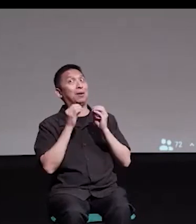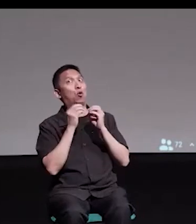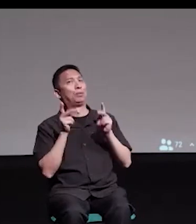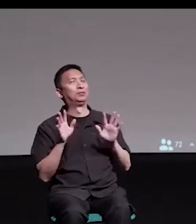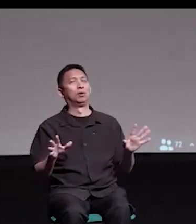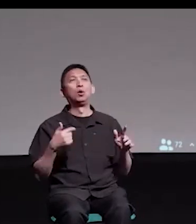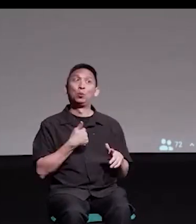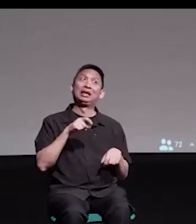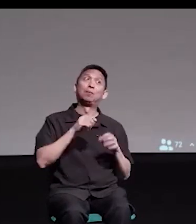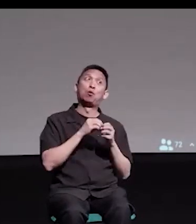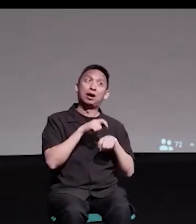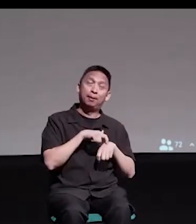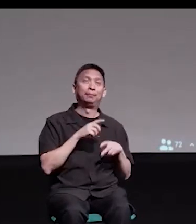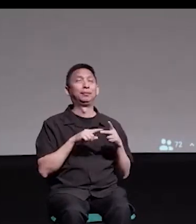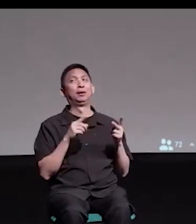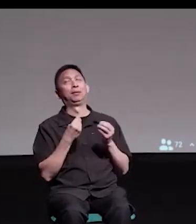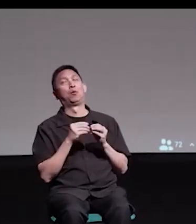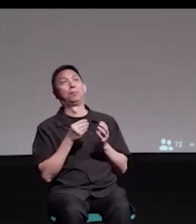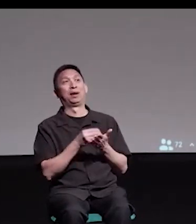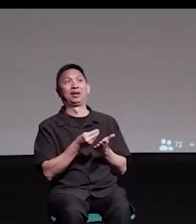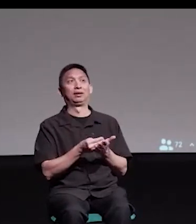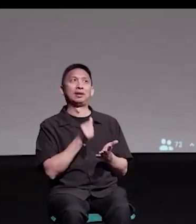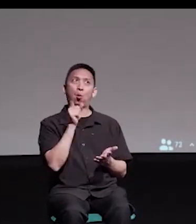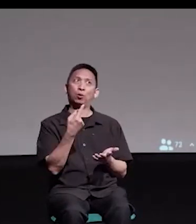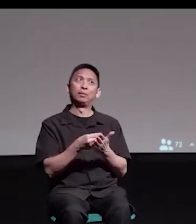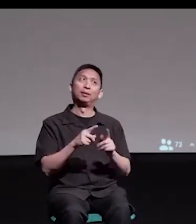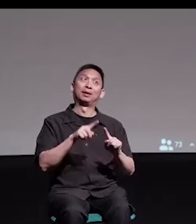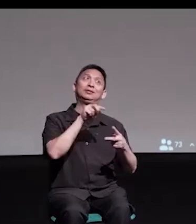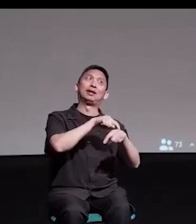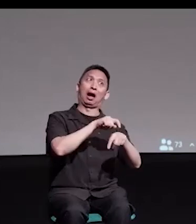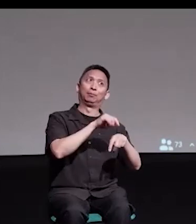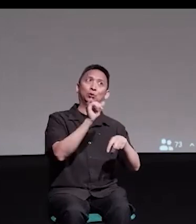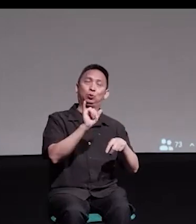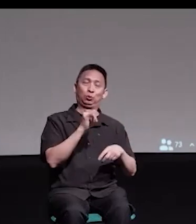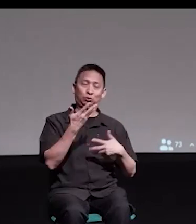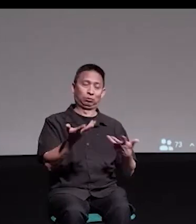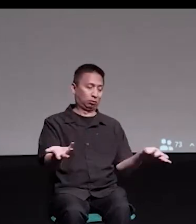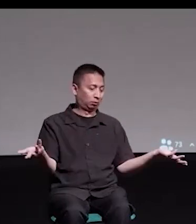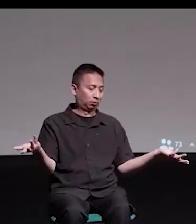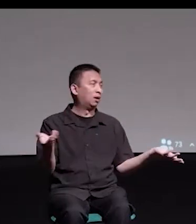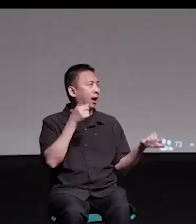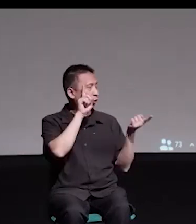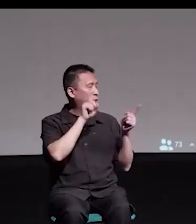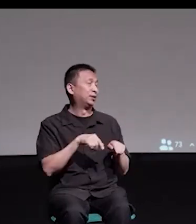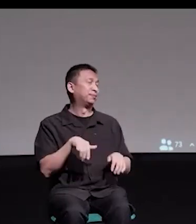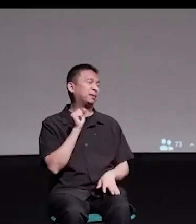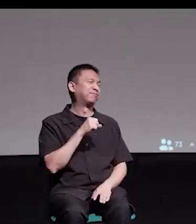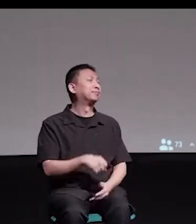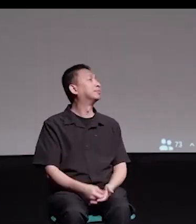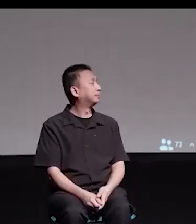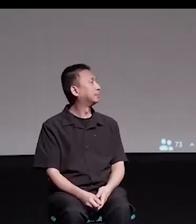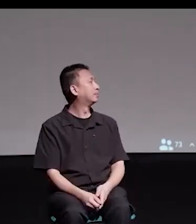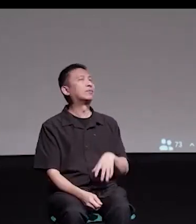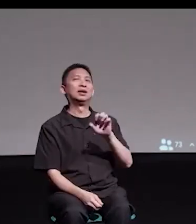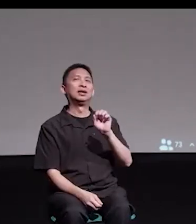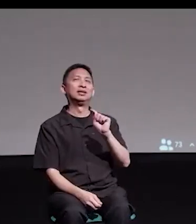money. Not just money. But yeah, I think that's definitely an excellent point.